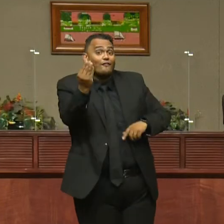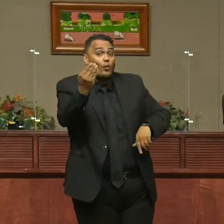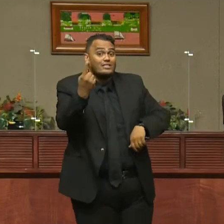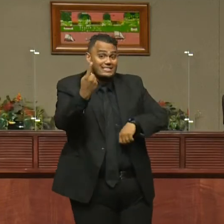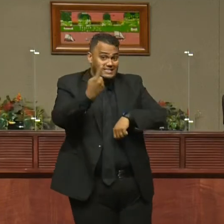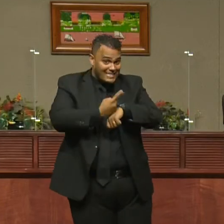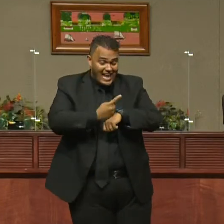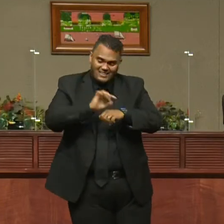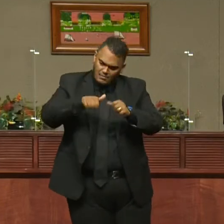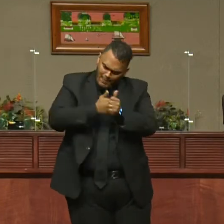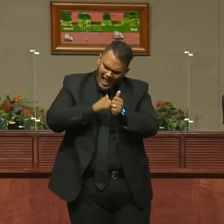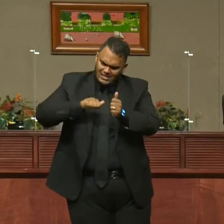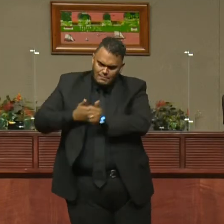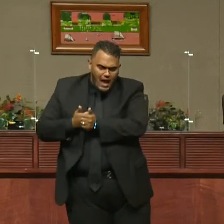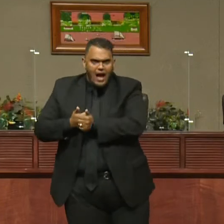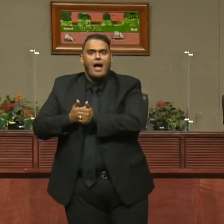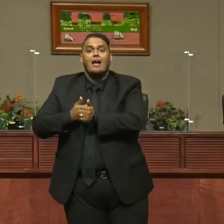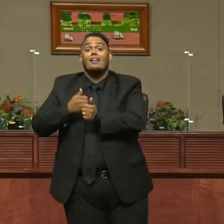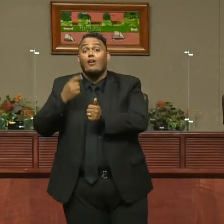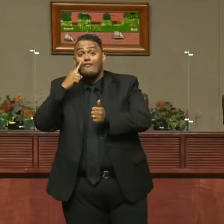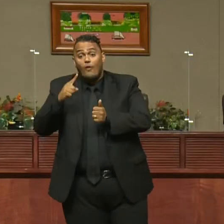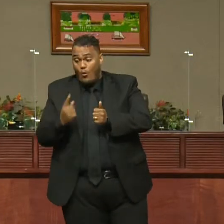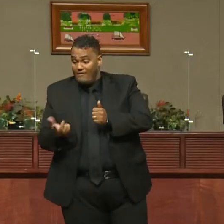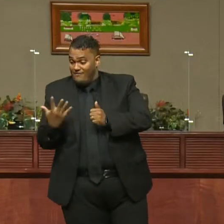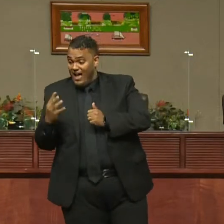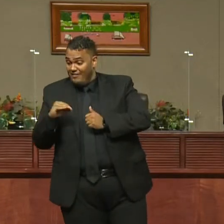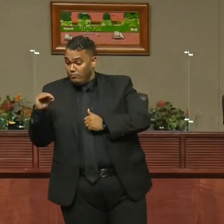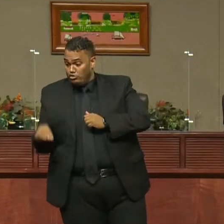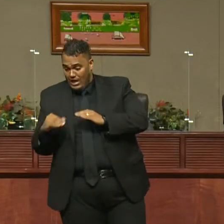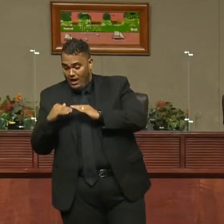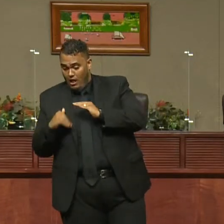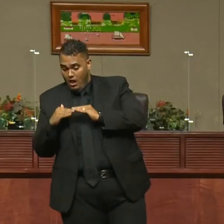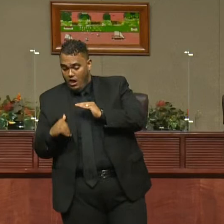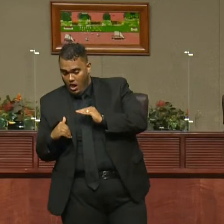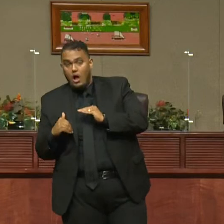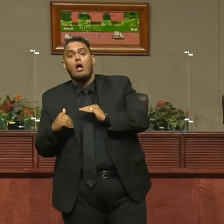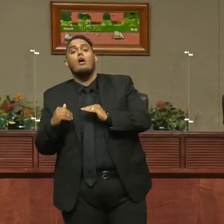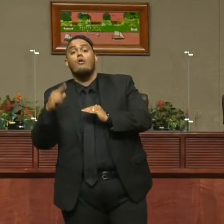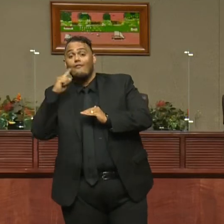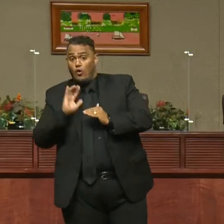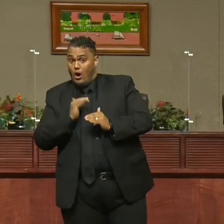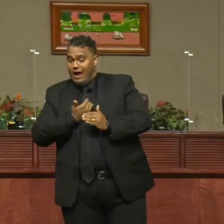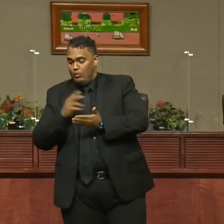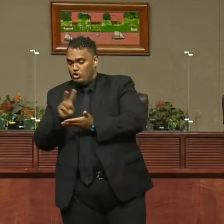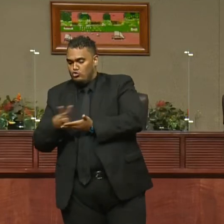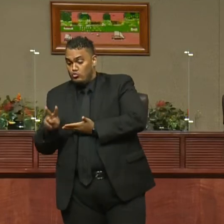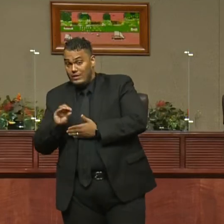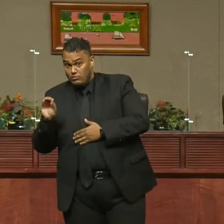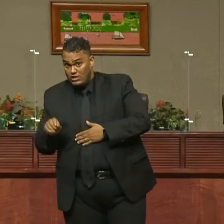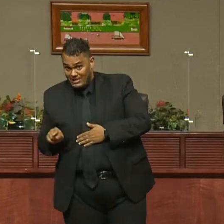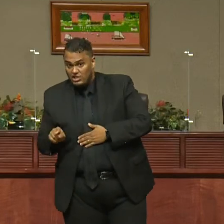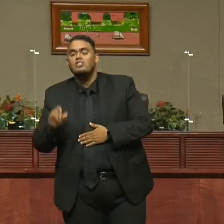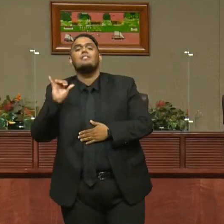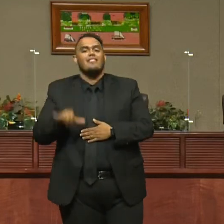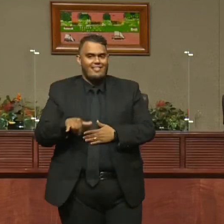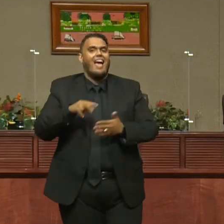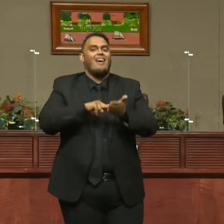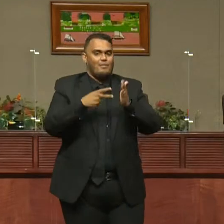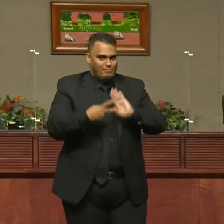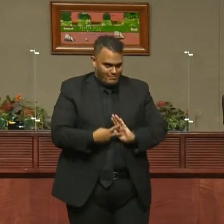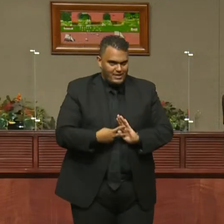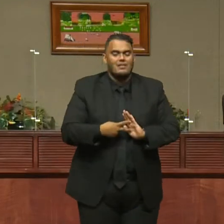of 5% or below, we don't know if at that point where the nation will be and if there will be